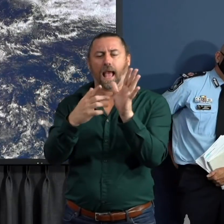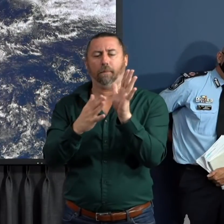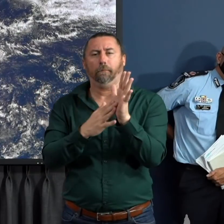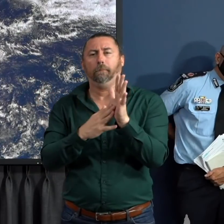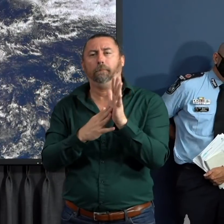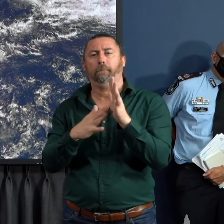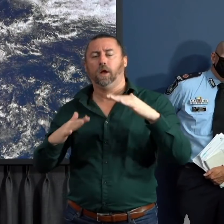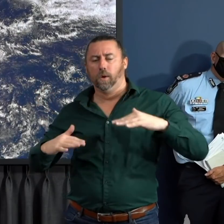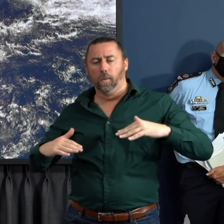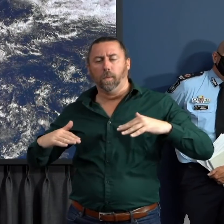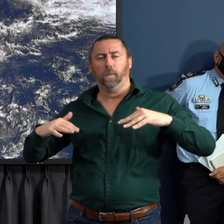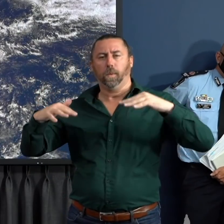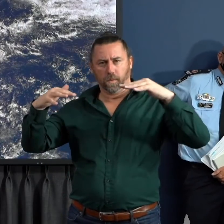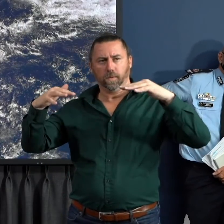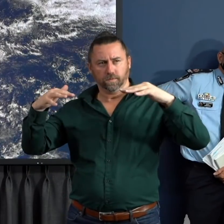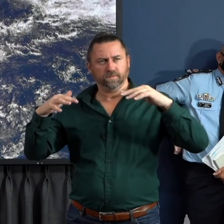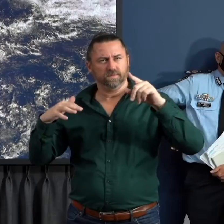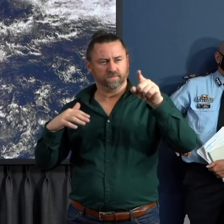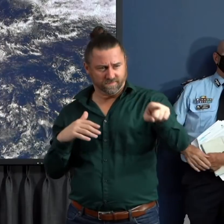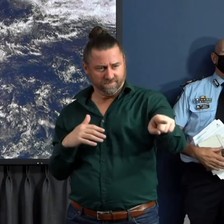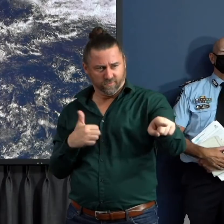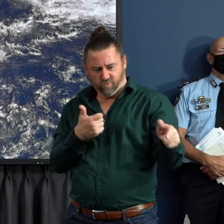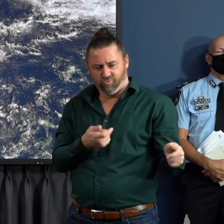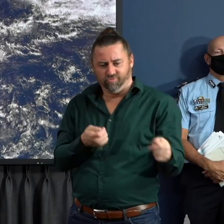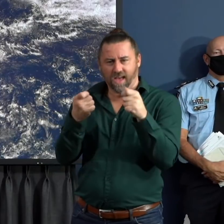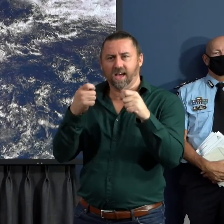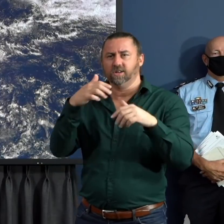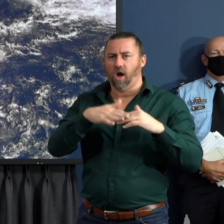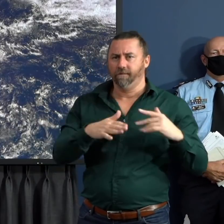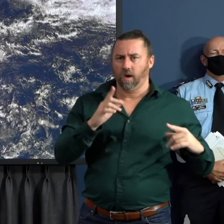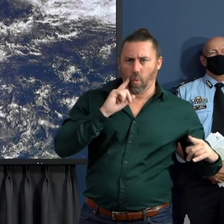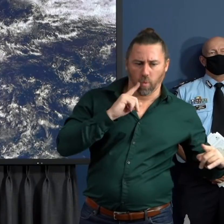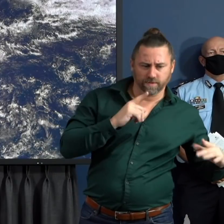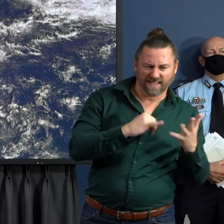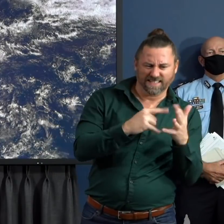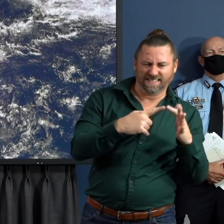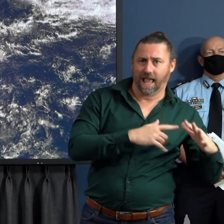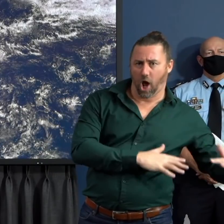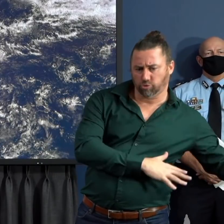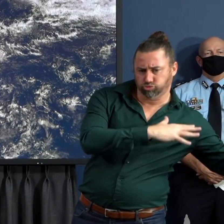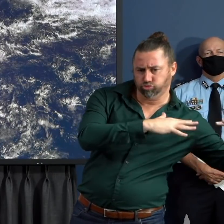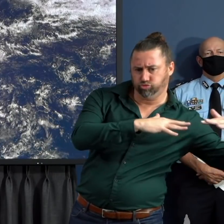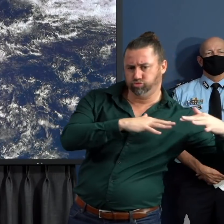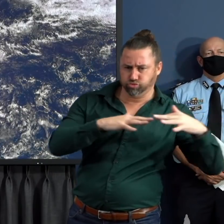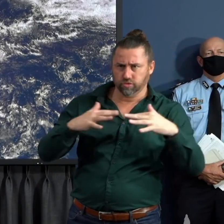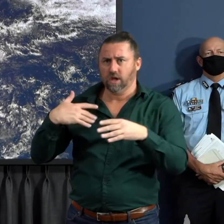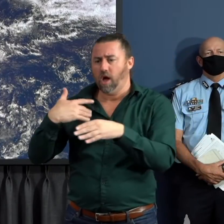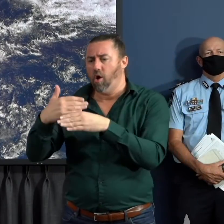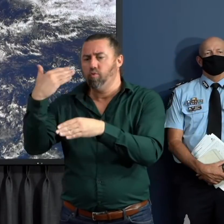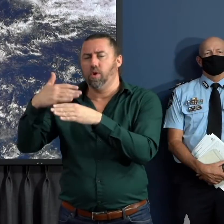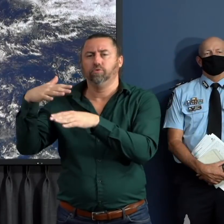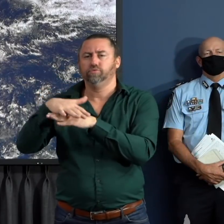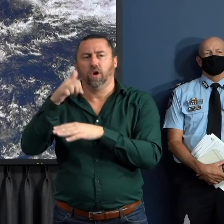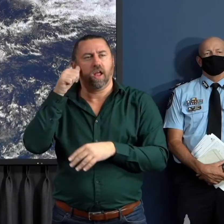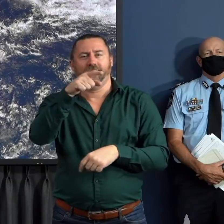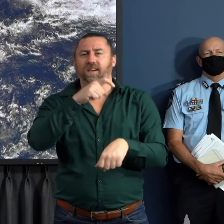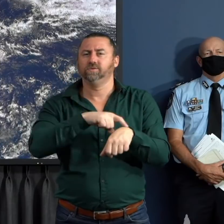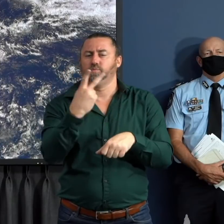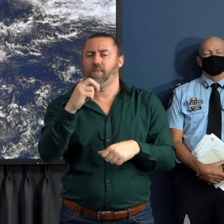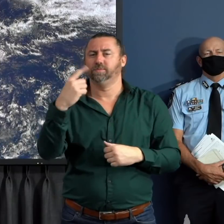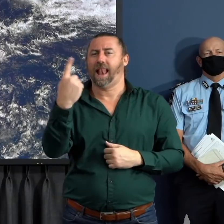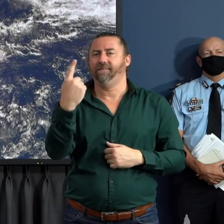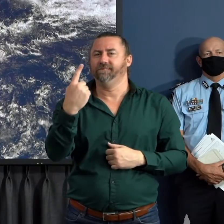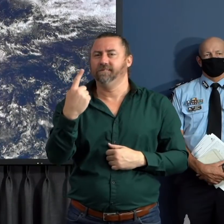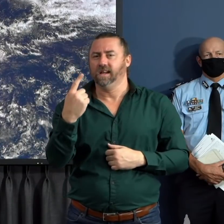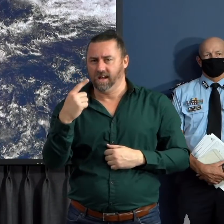yes. When we talk about, and Lydia raised the point about the high tide tonight, with yes. these controlled releases, yes. what we took out of 2011 was obviously that we